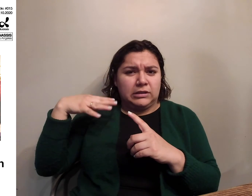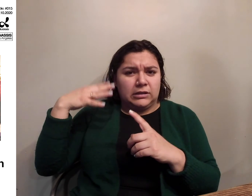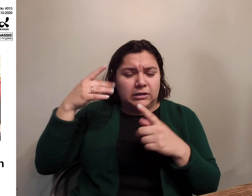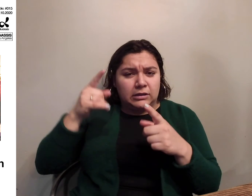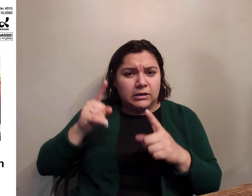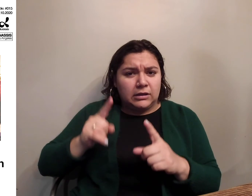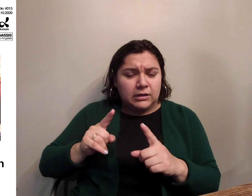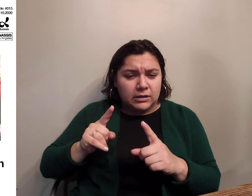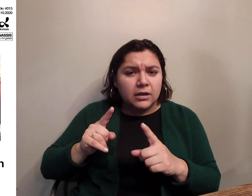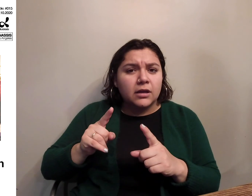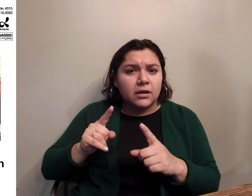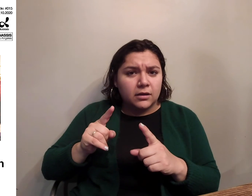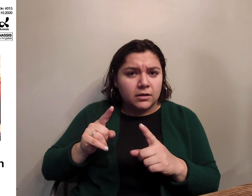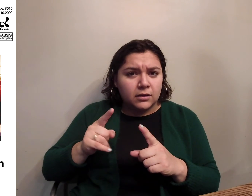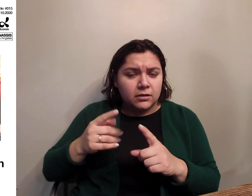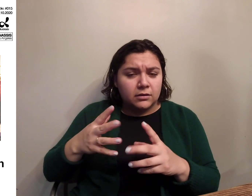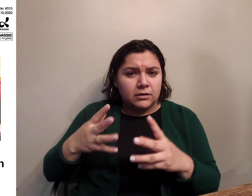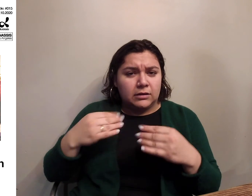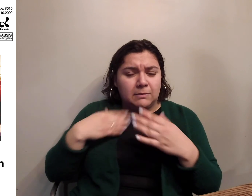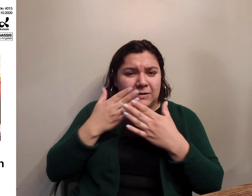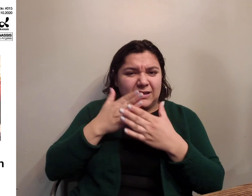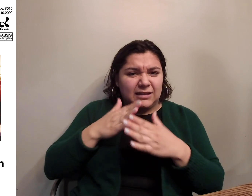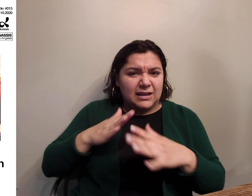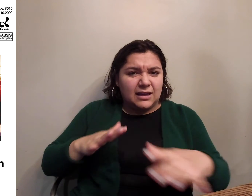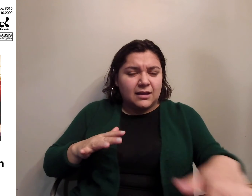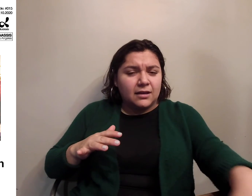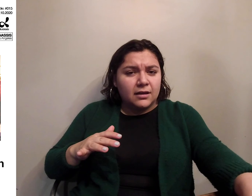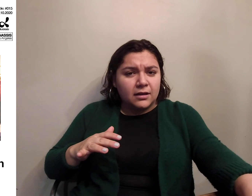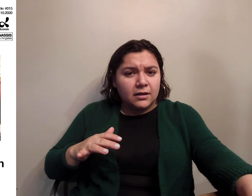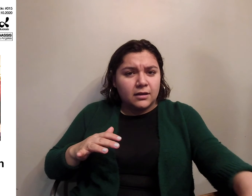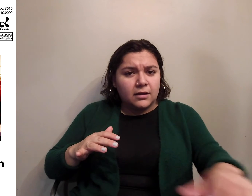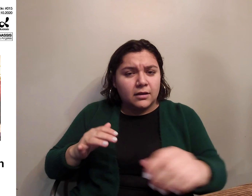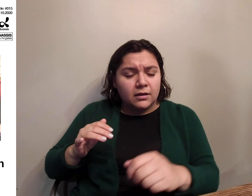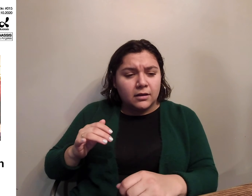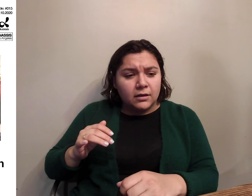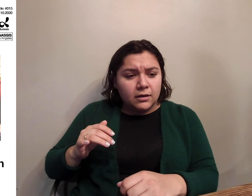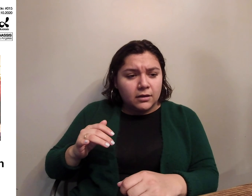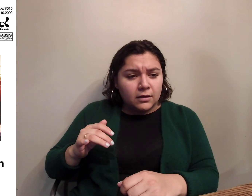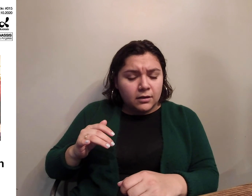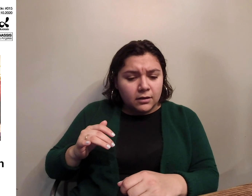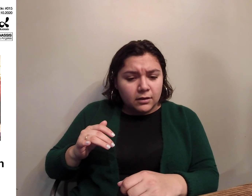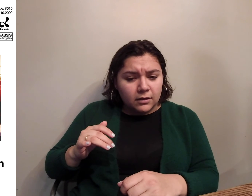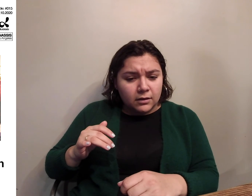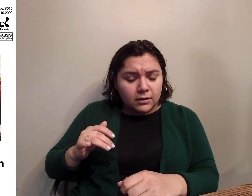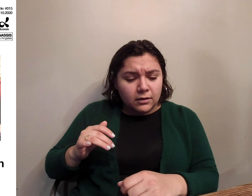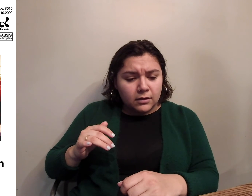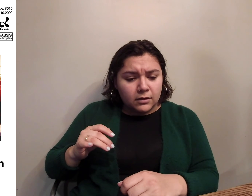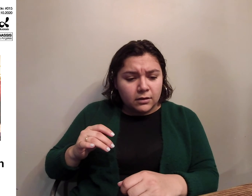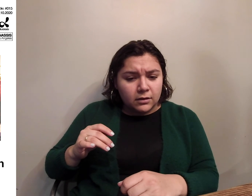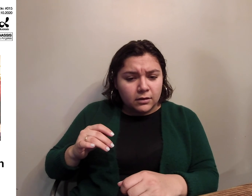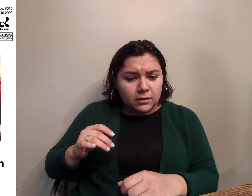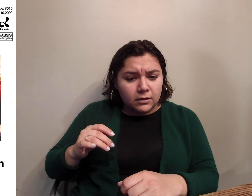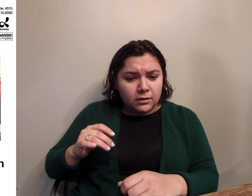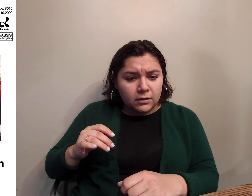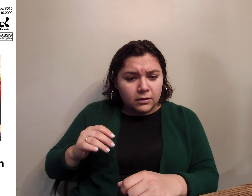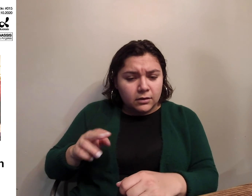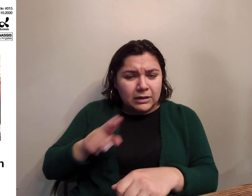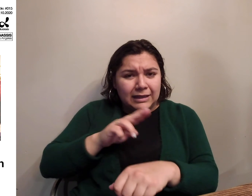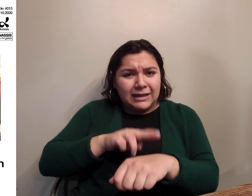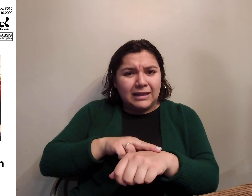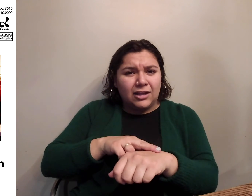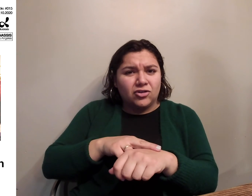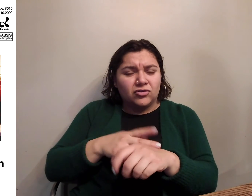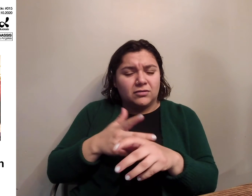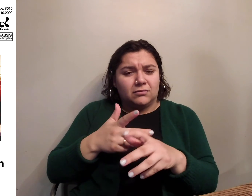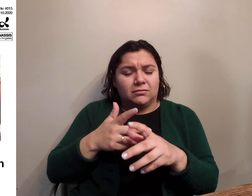It takes a silent figure to make this place a home.